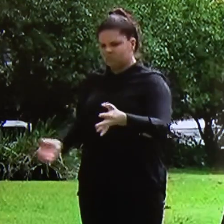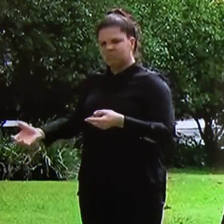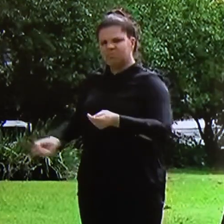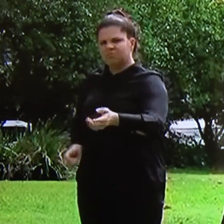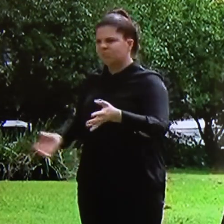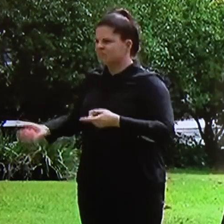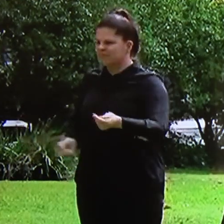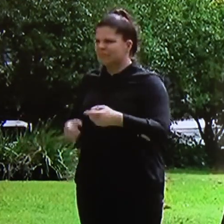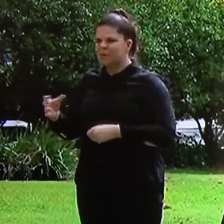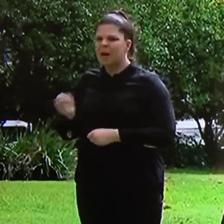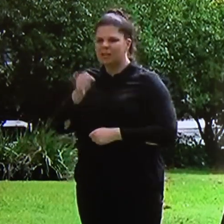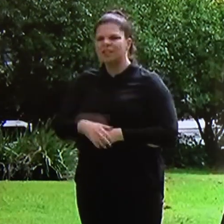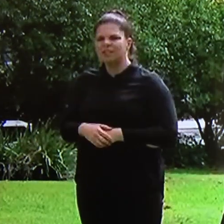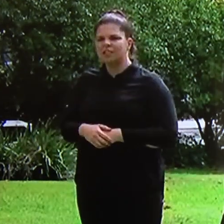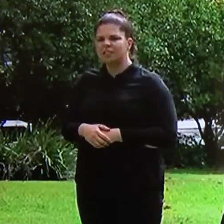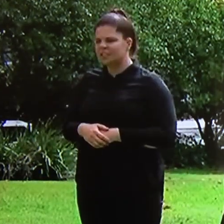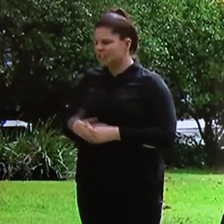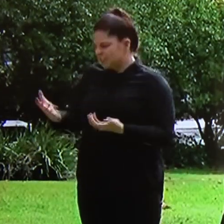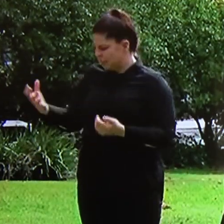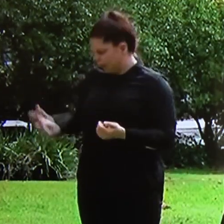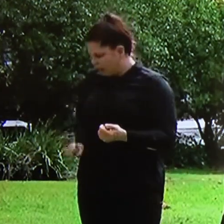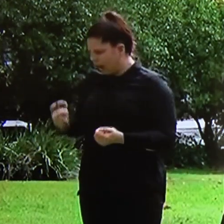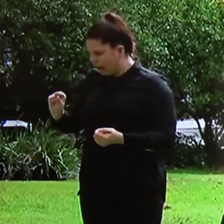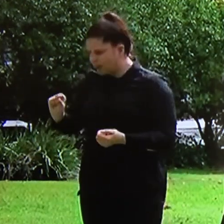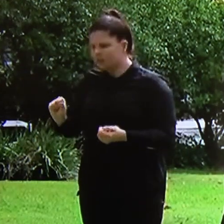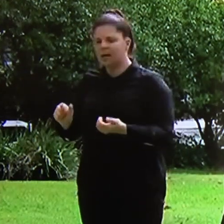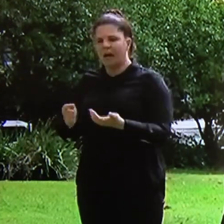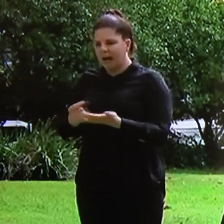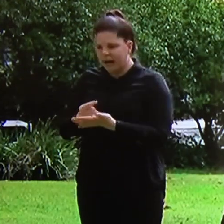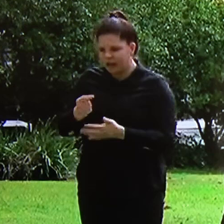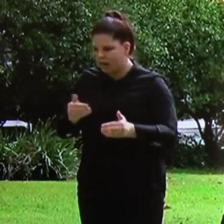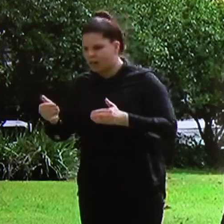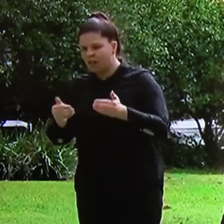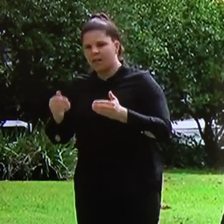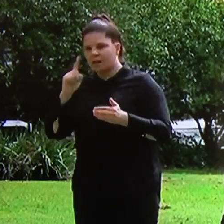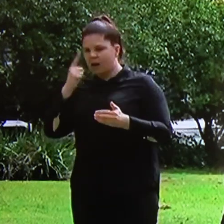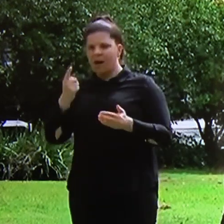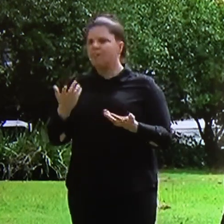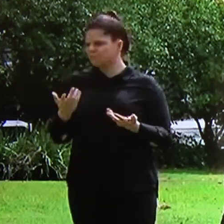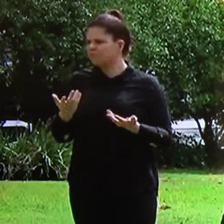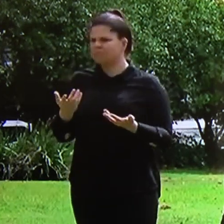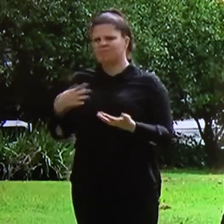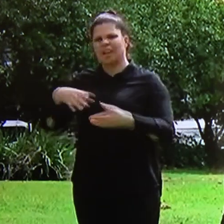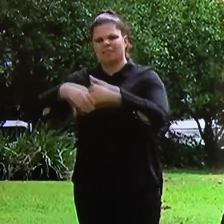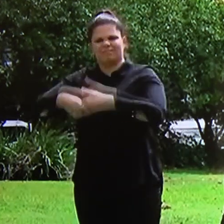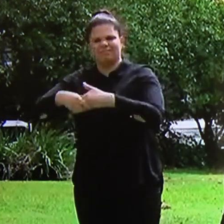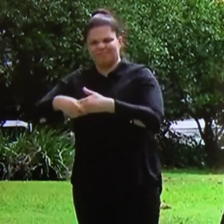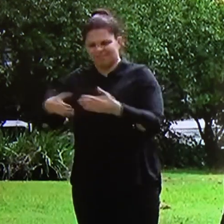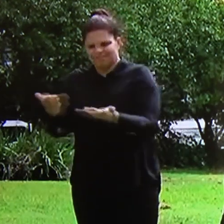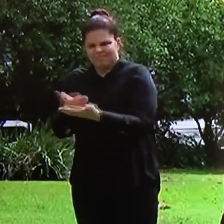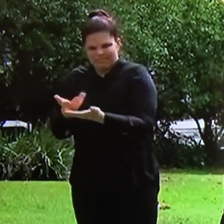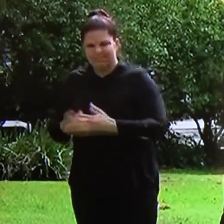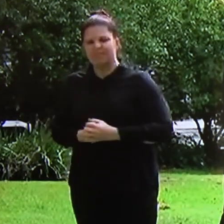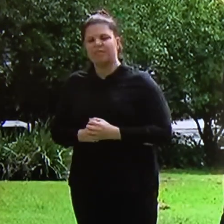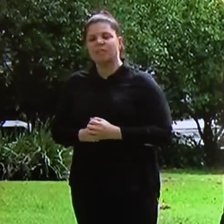place, and we will work through these issues as they see fit. But the reality is as a result of this decision today,